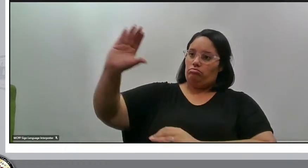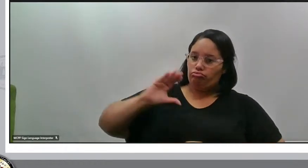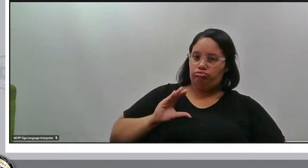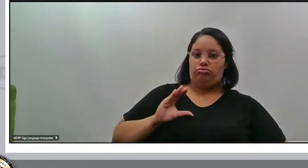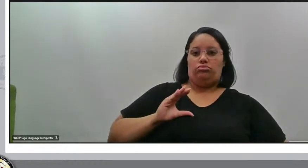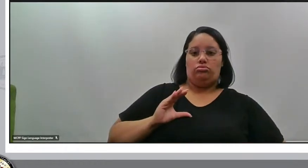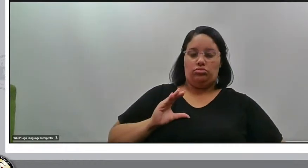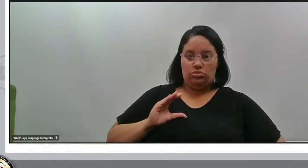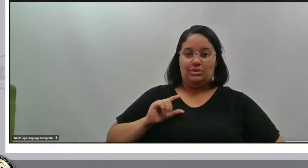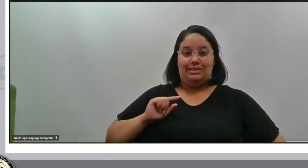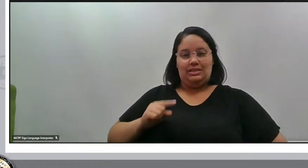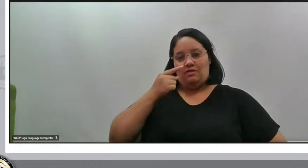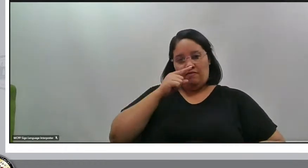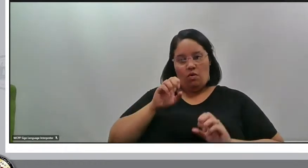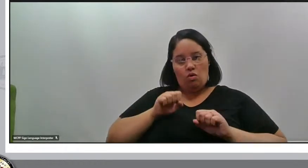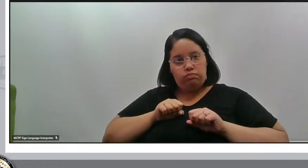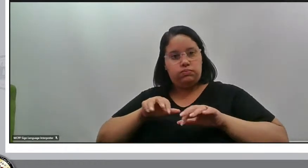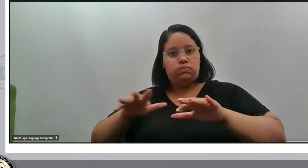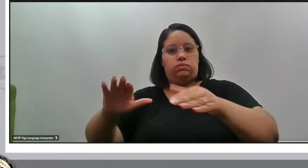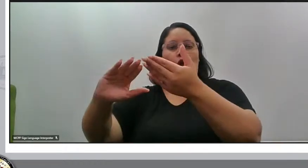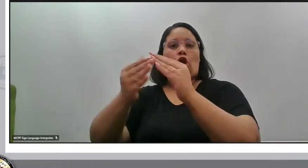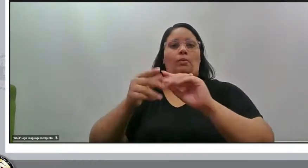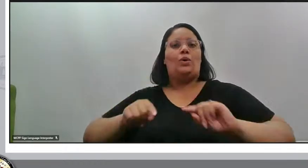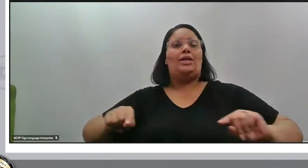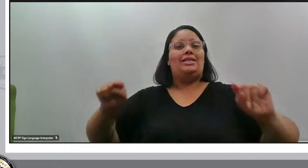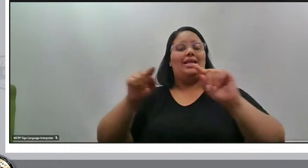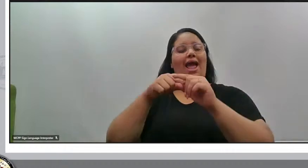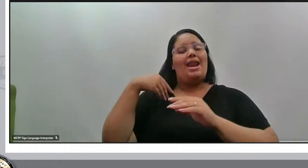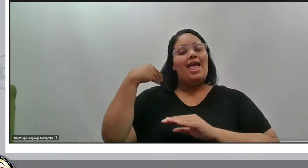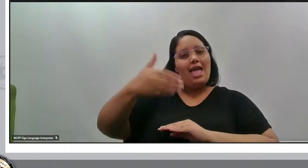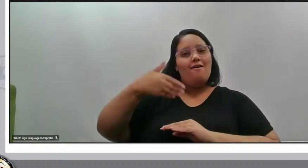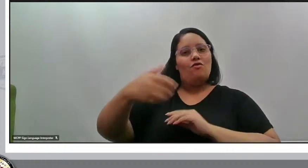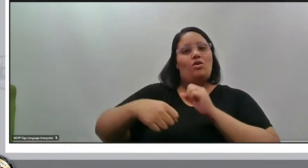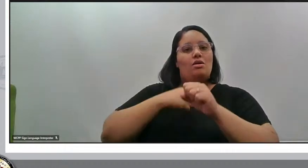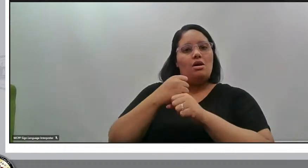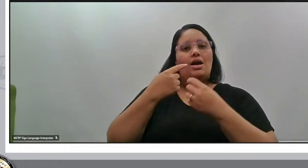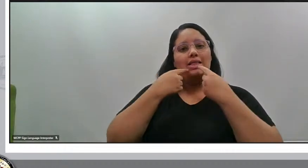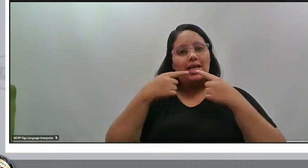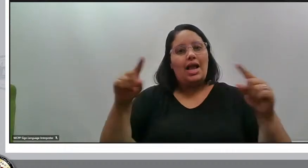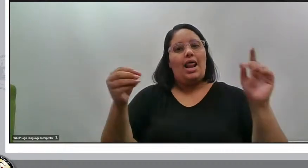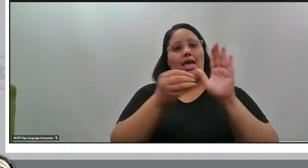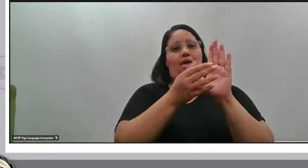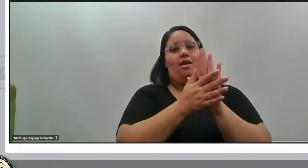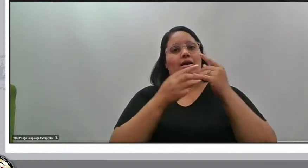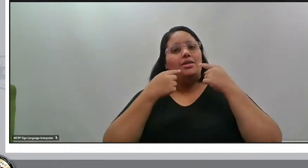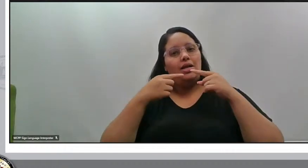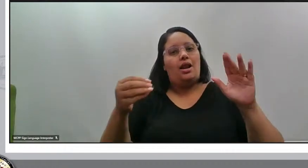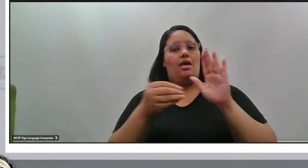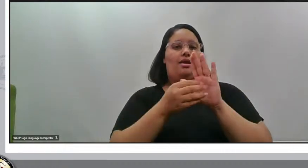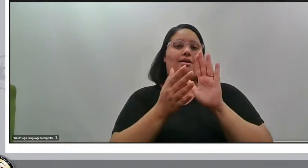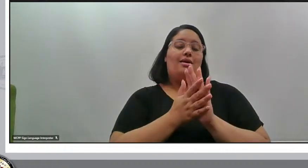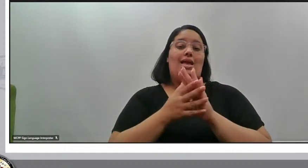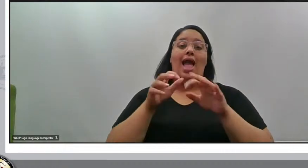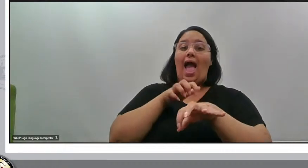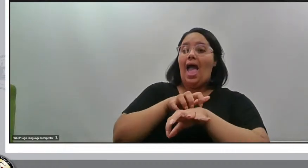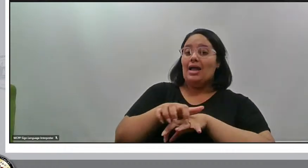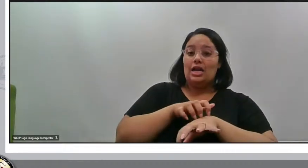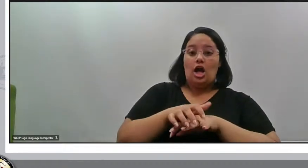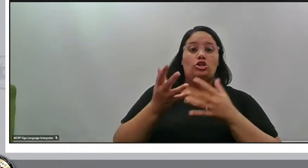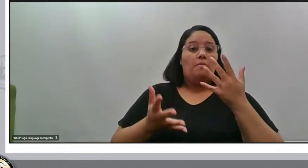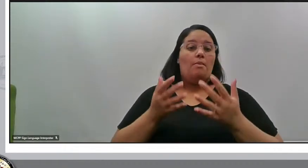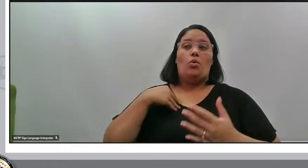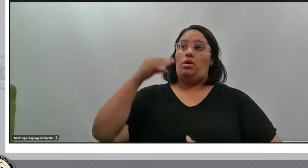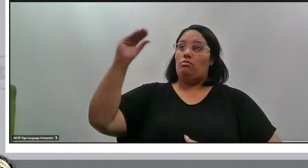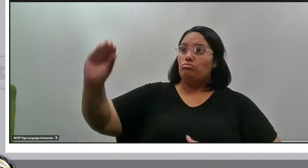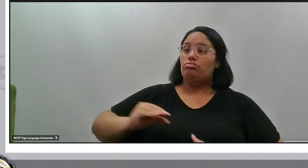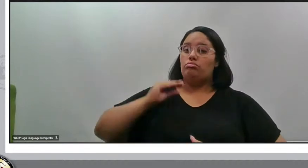governments, and that goes to communities. And every year that is declared. In agriculture, we sometimes get donations of fruits